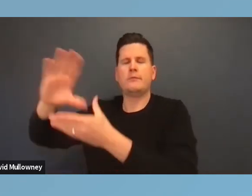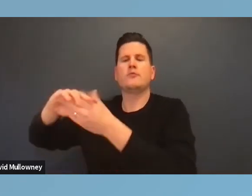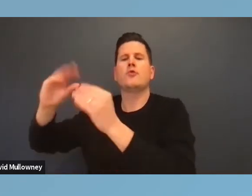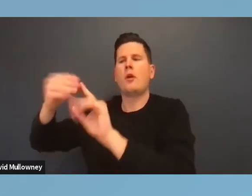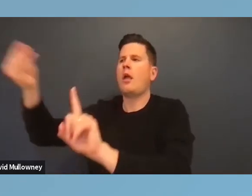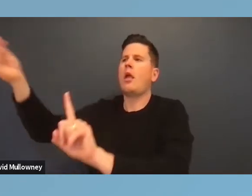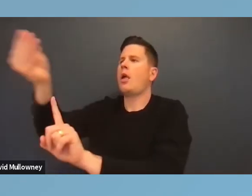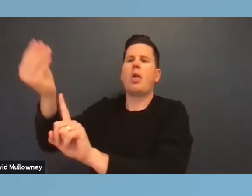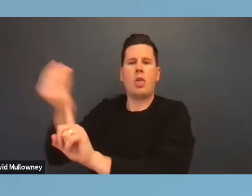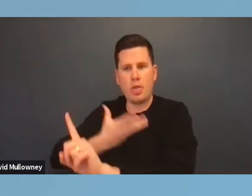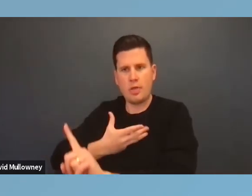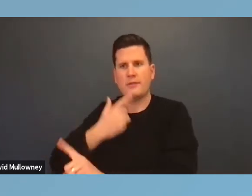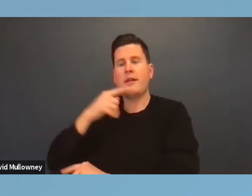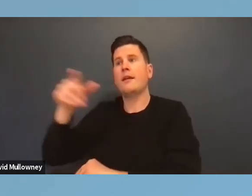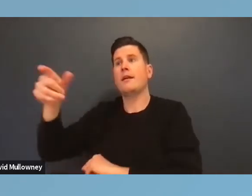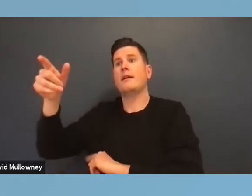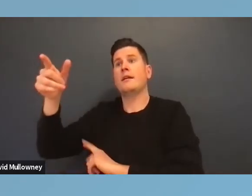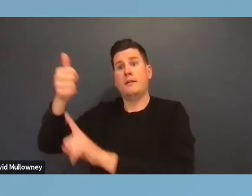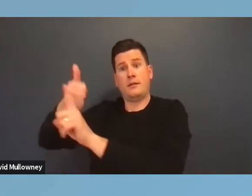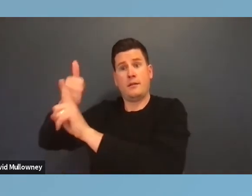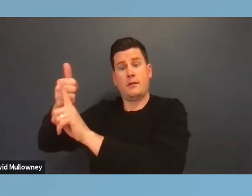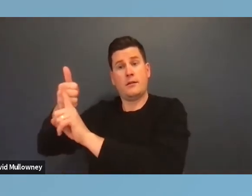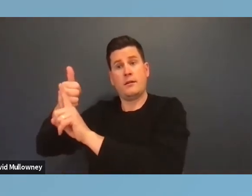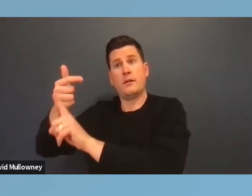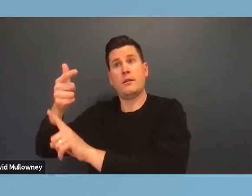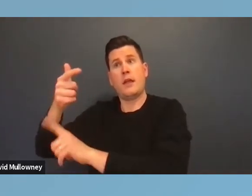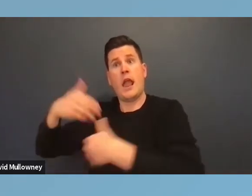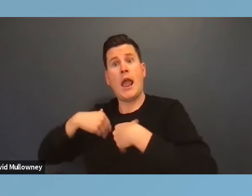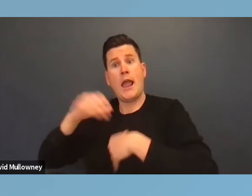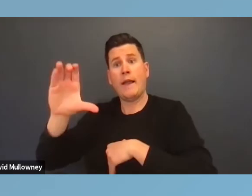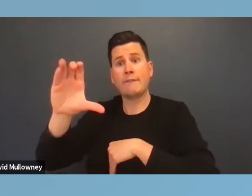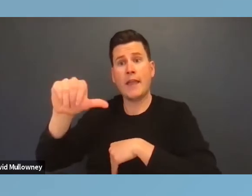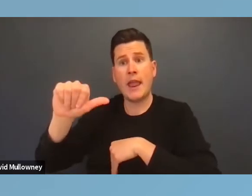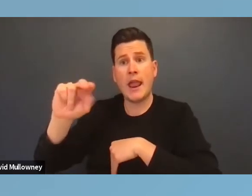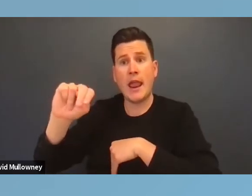of a friend of a friend. We hear those stories.